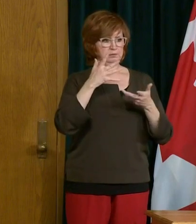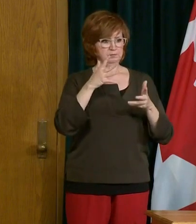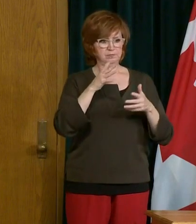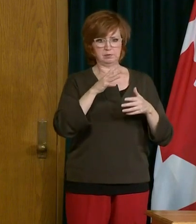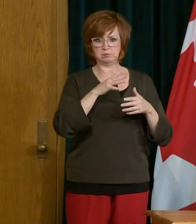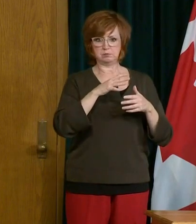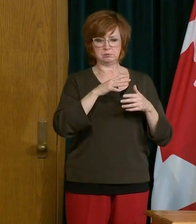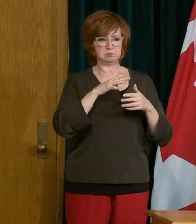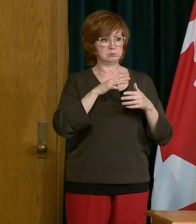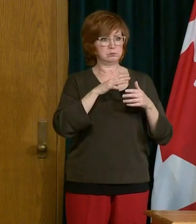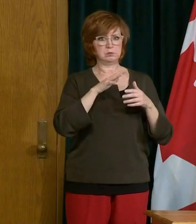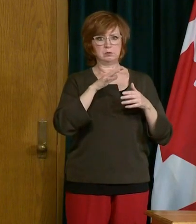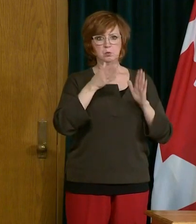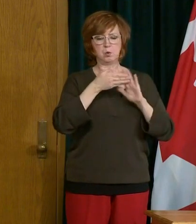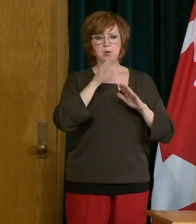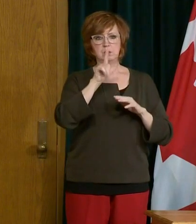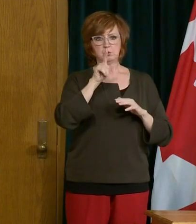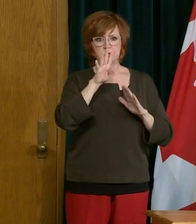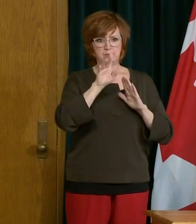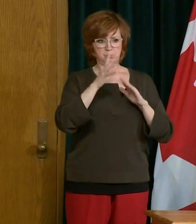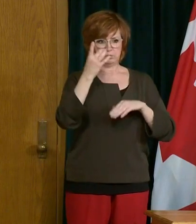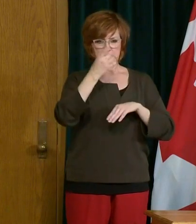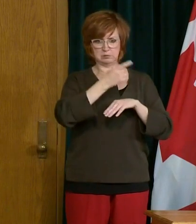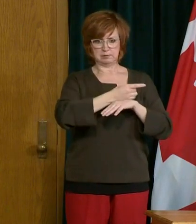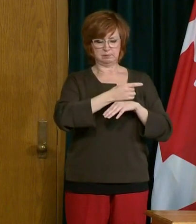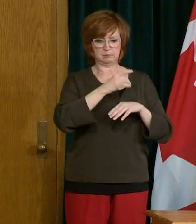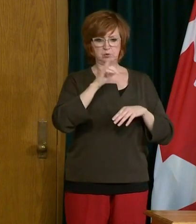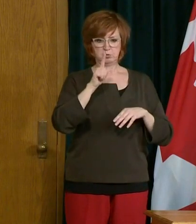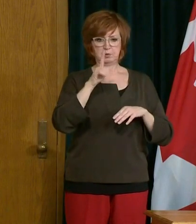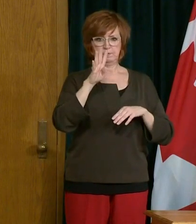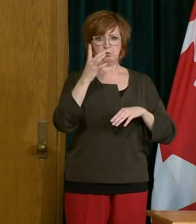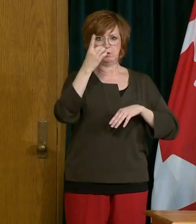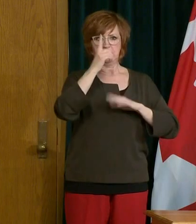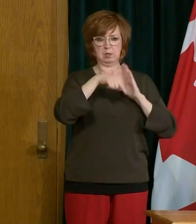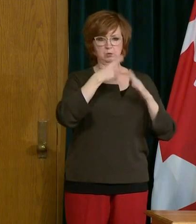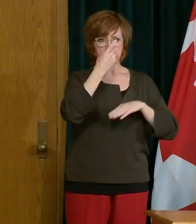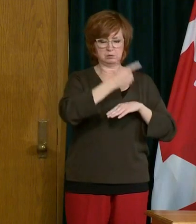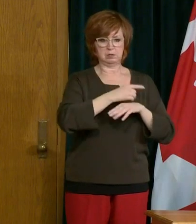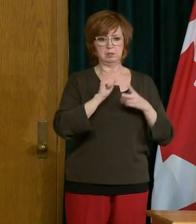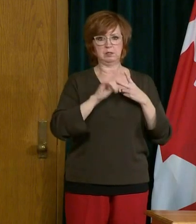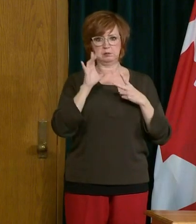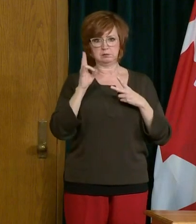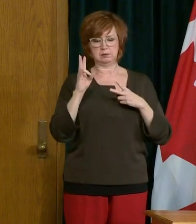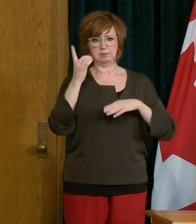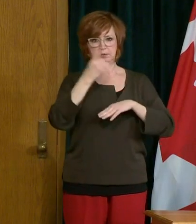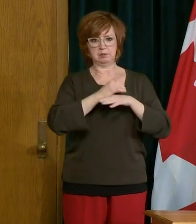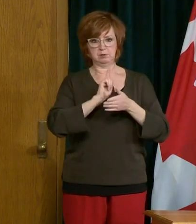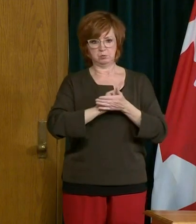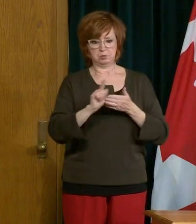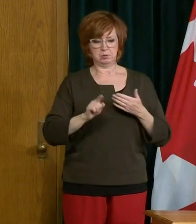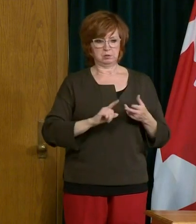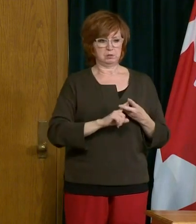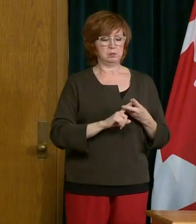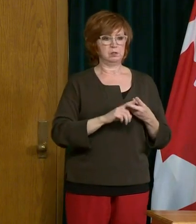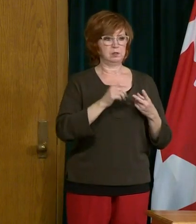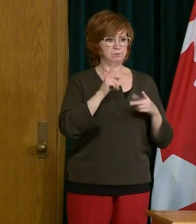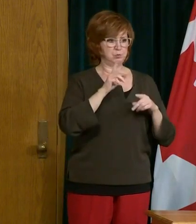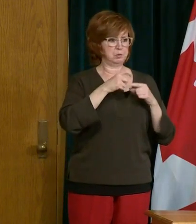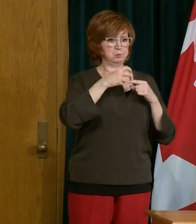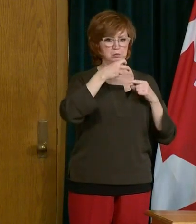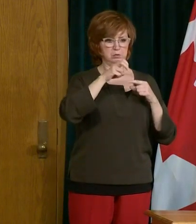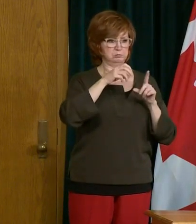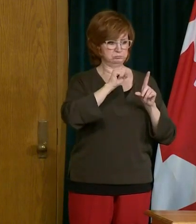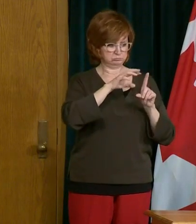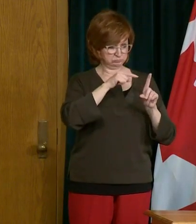those checkpoints. I believe we have a few individuals that have been exposed as part of contact tracing and are being tested